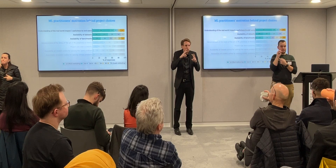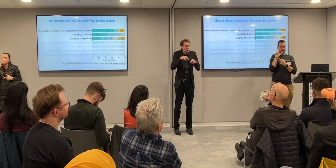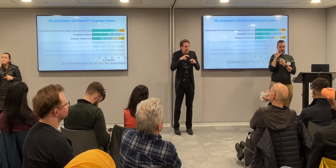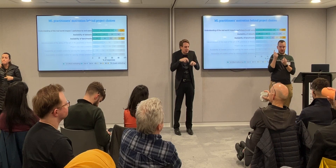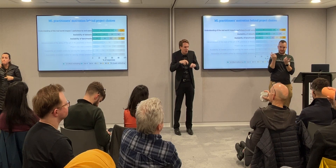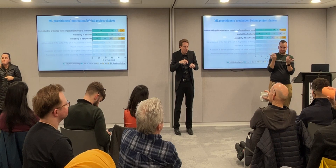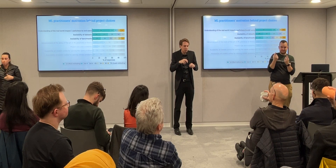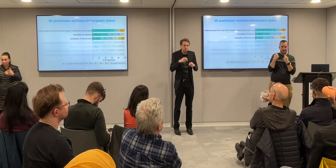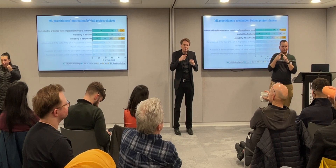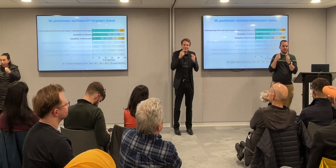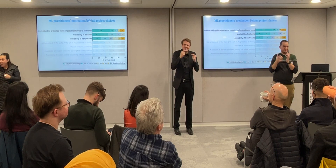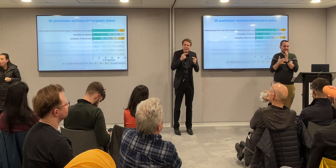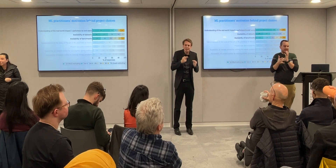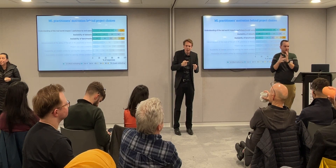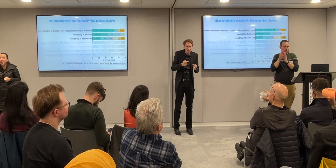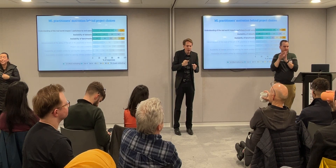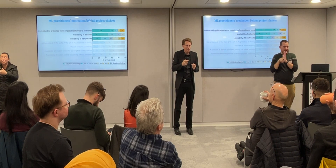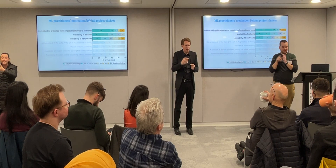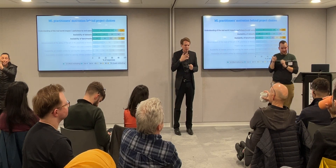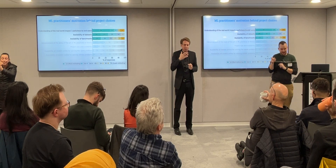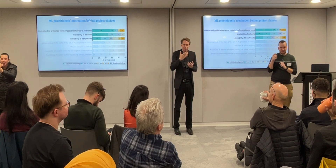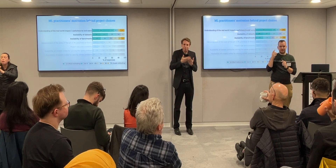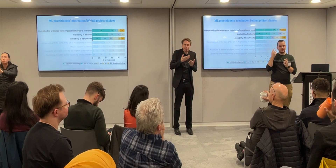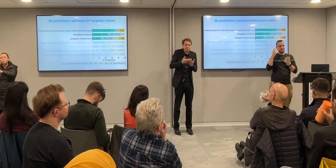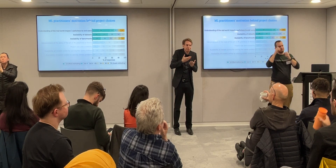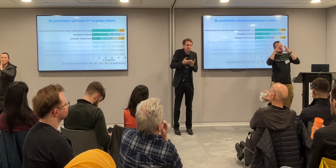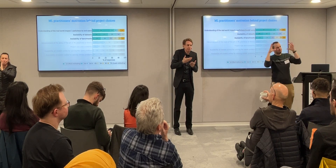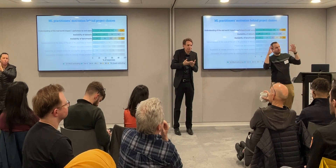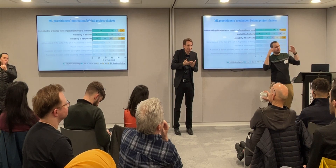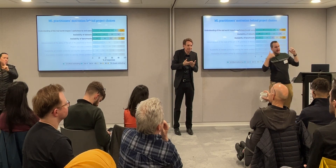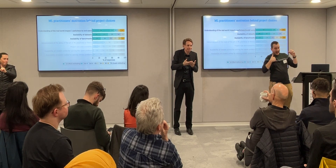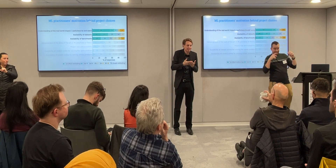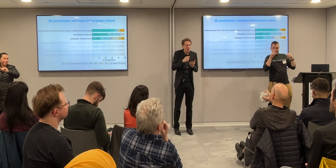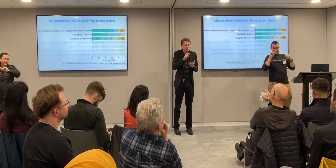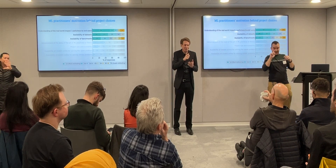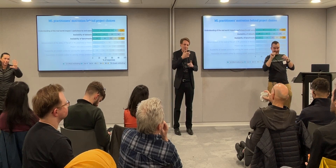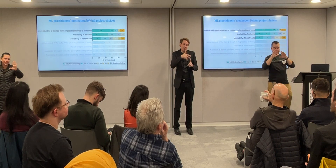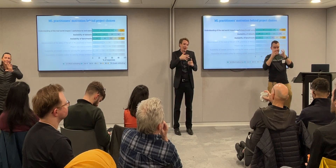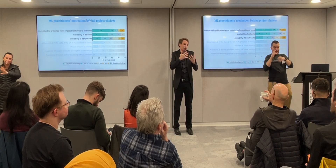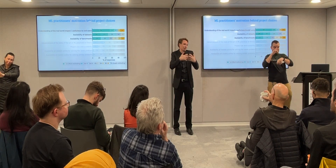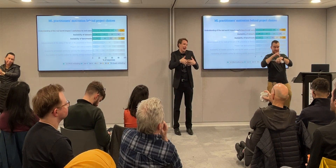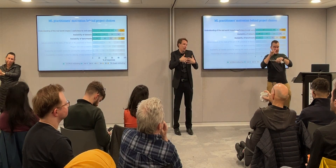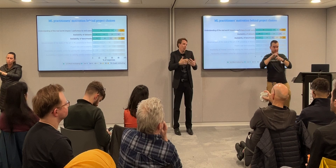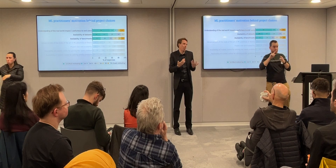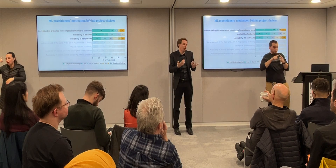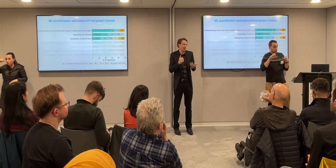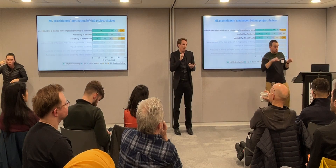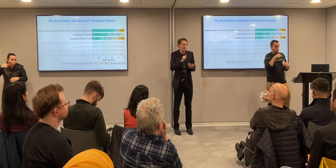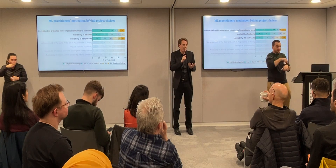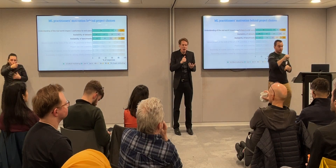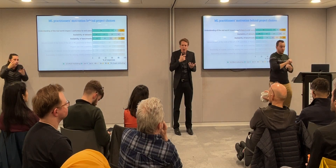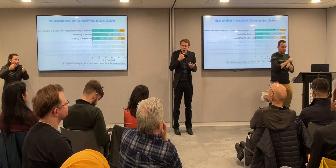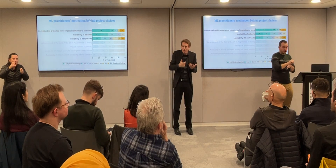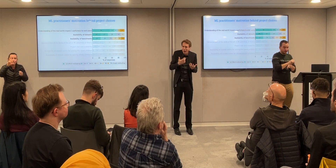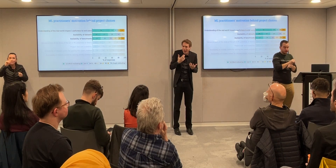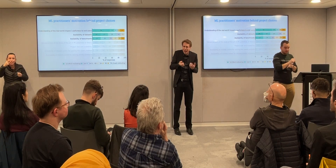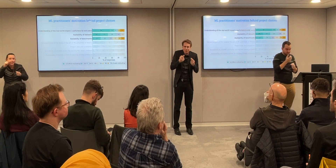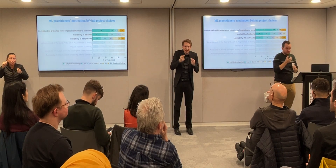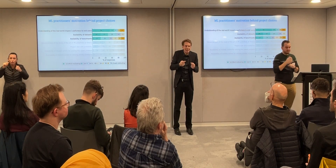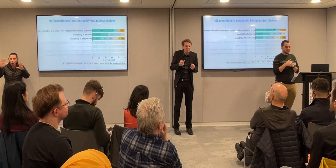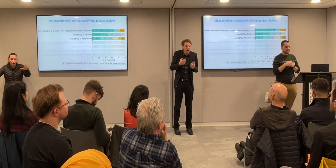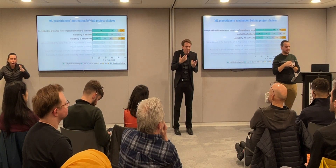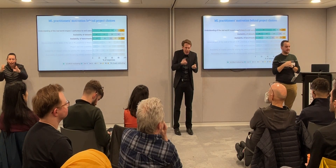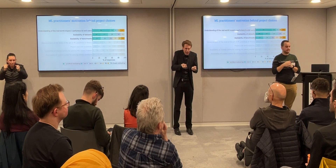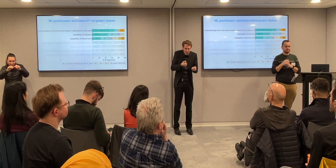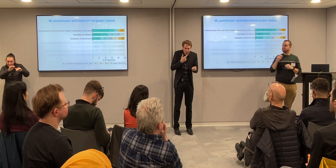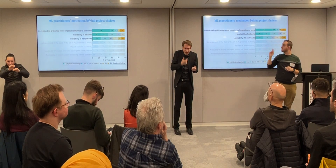availability of data sets. Obviously, they're coming from a technical background, this group, and so they were envisioning, do you have the data set available to do this work? And